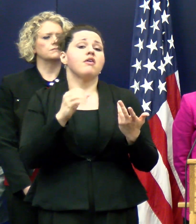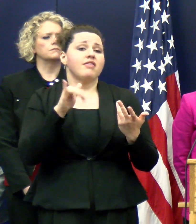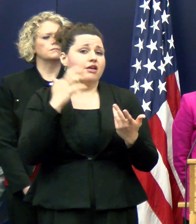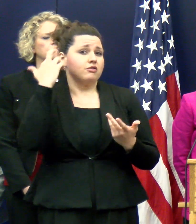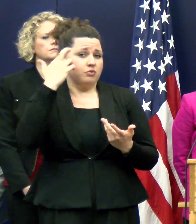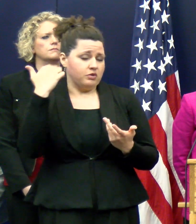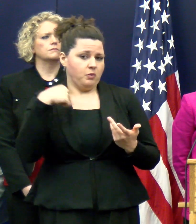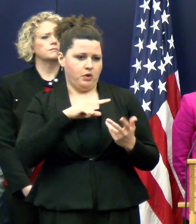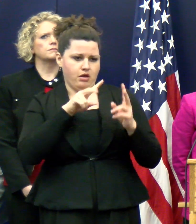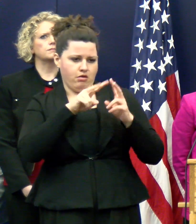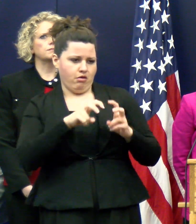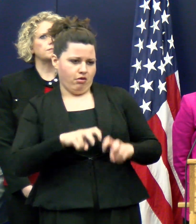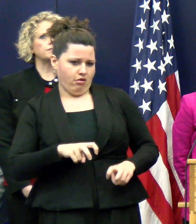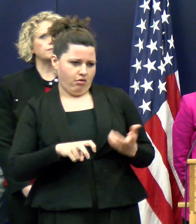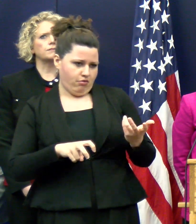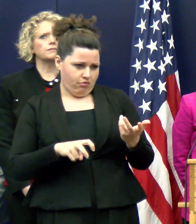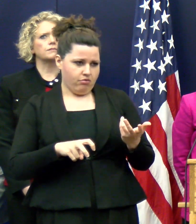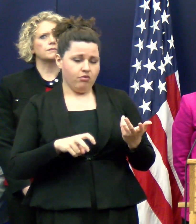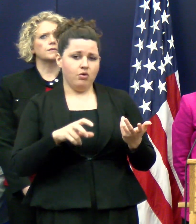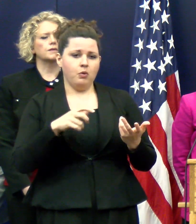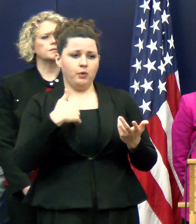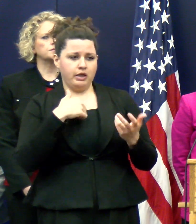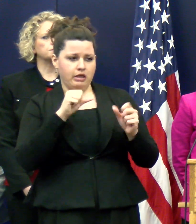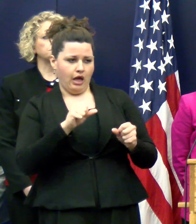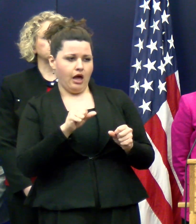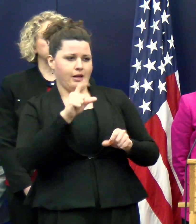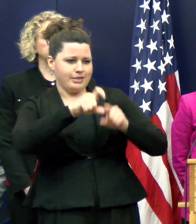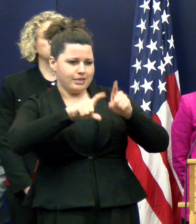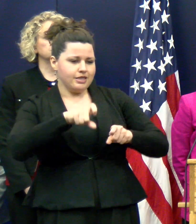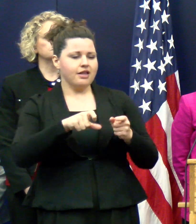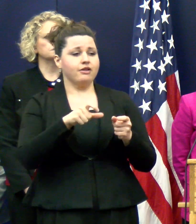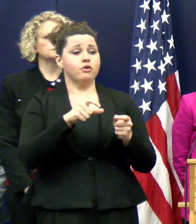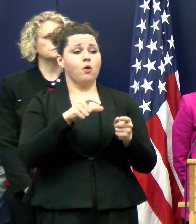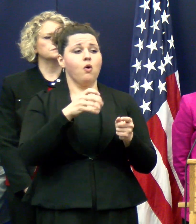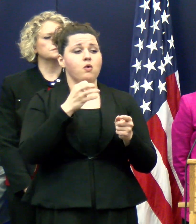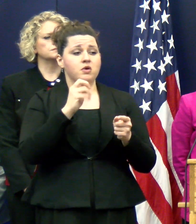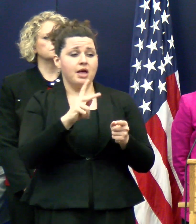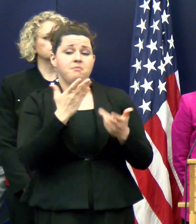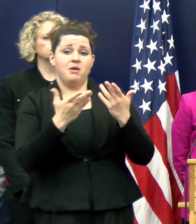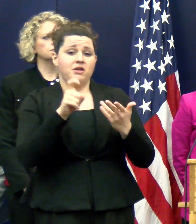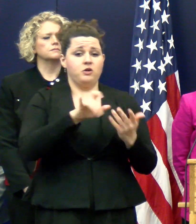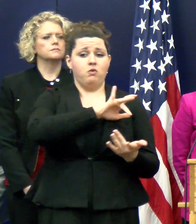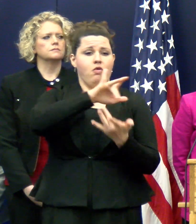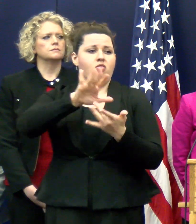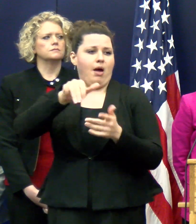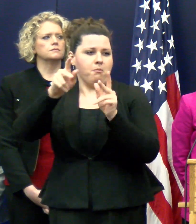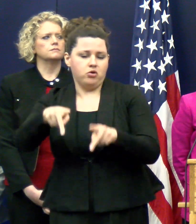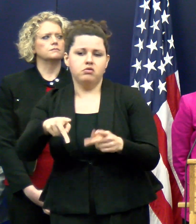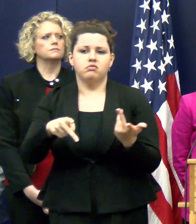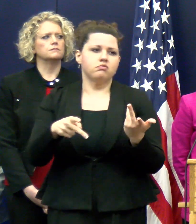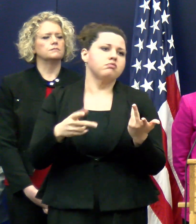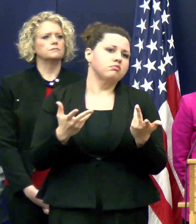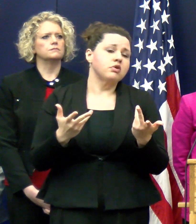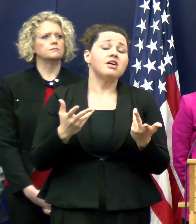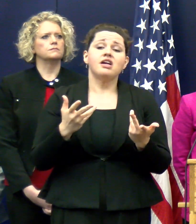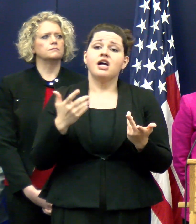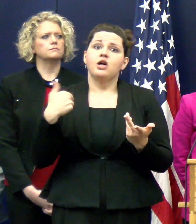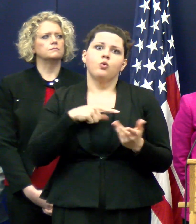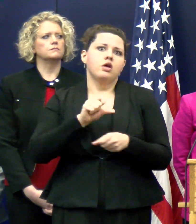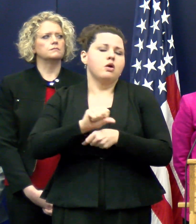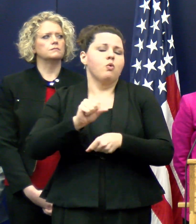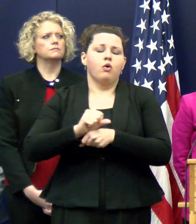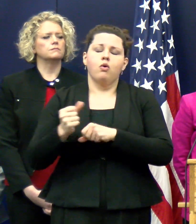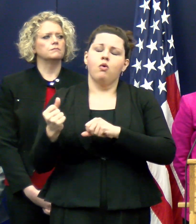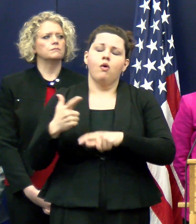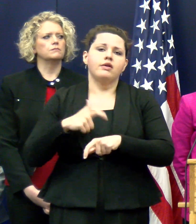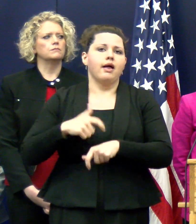an assessment of who we need to reach out to and who we need to talk to. And again, I can tell you that this is part of the work we do all the time in public